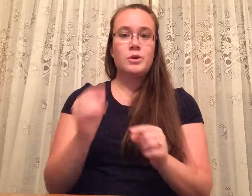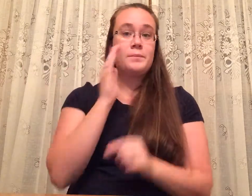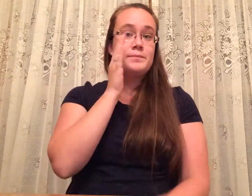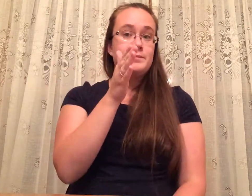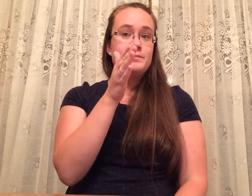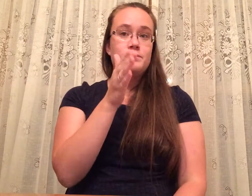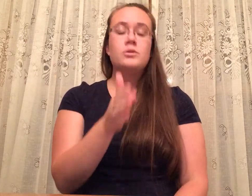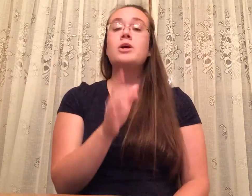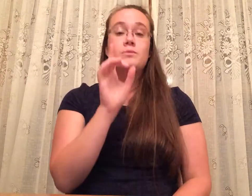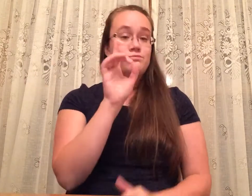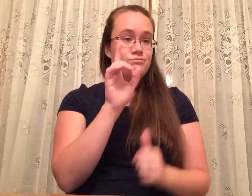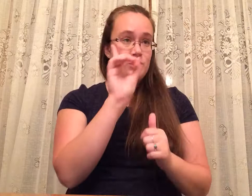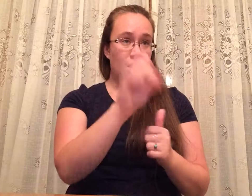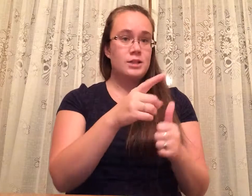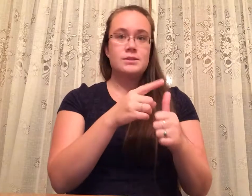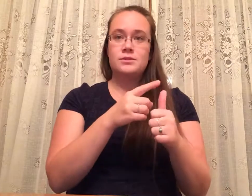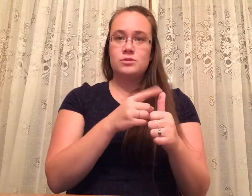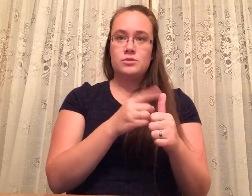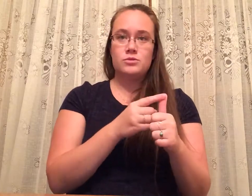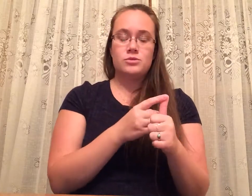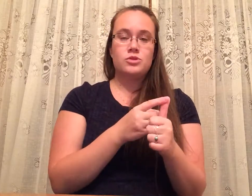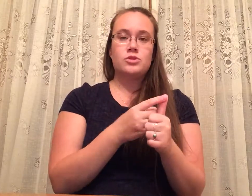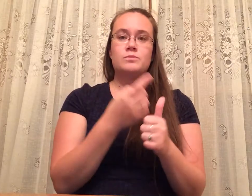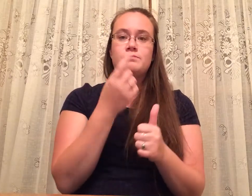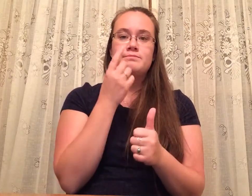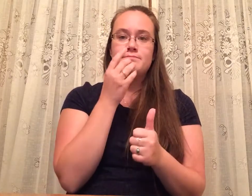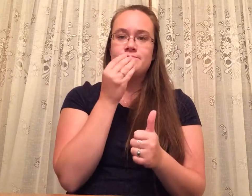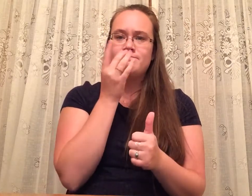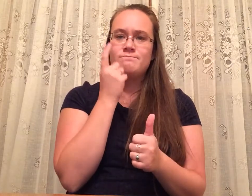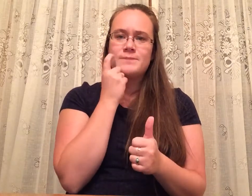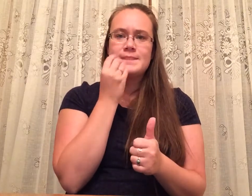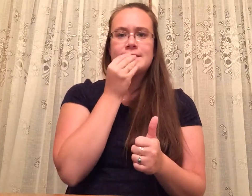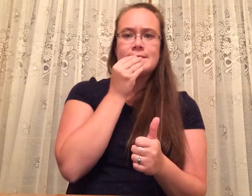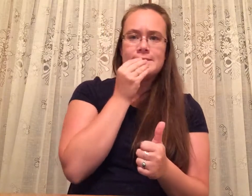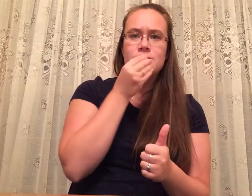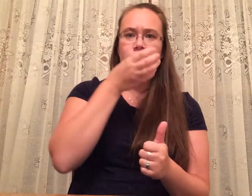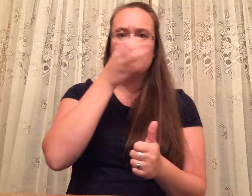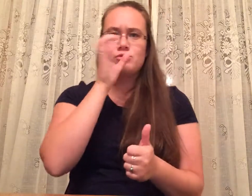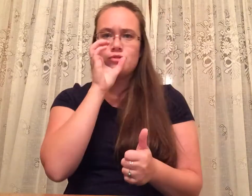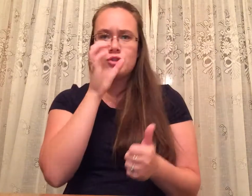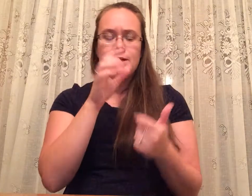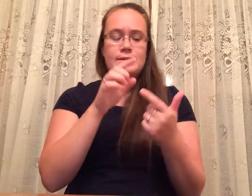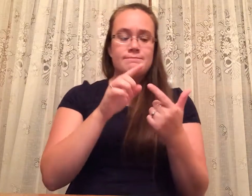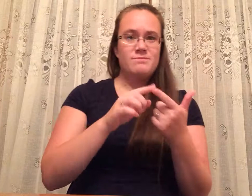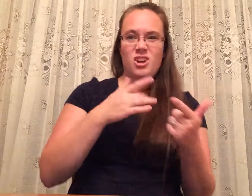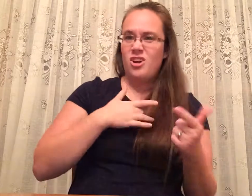problems like asthma, heart problems, or if you have a history of anesthesia-related complications.